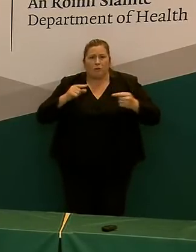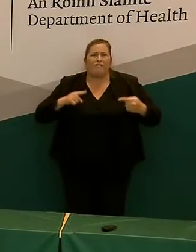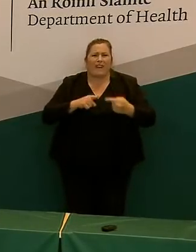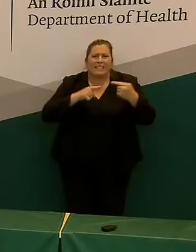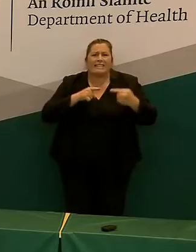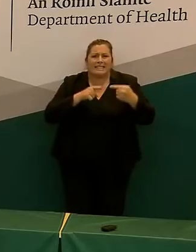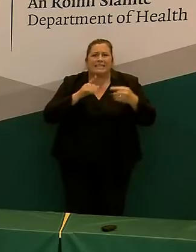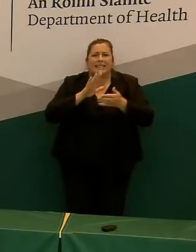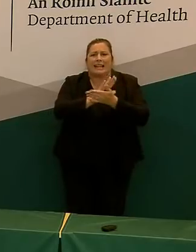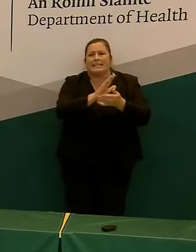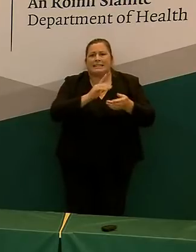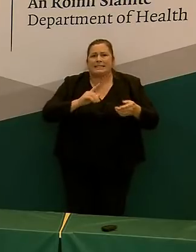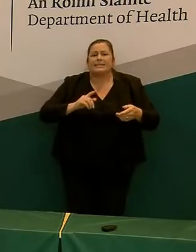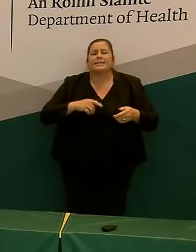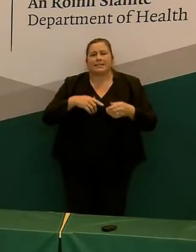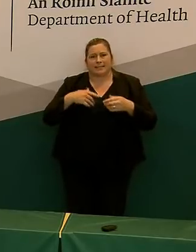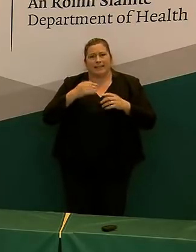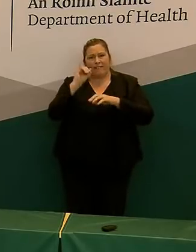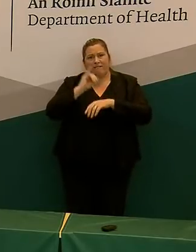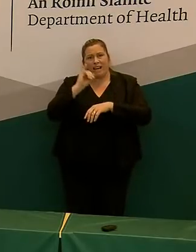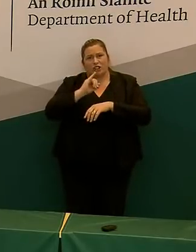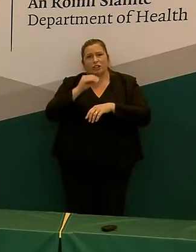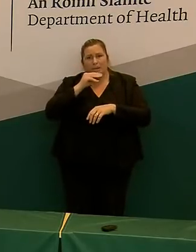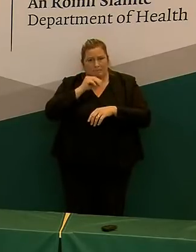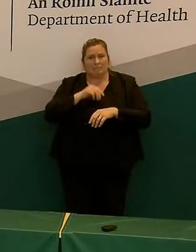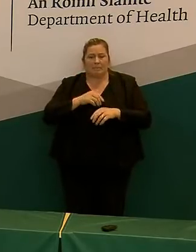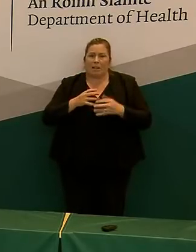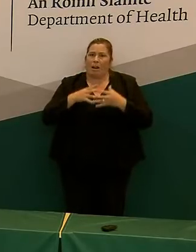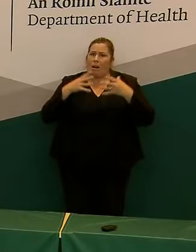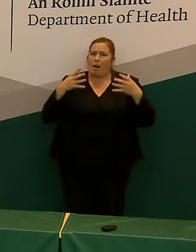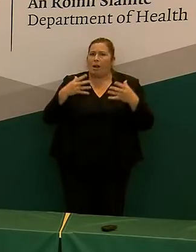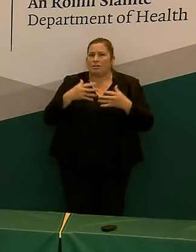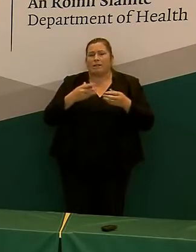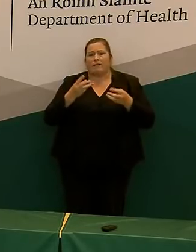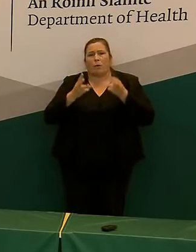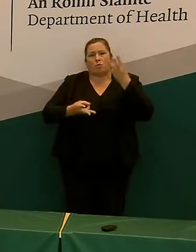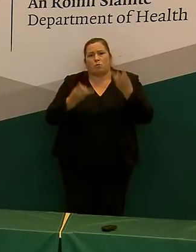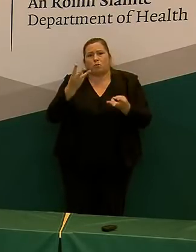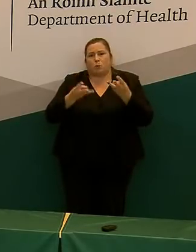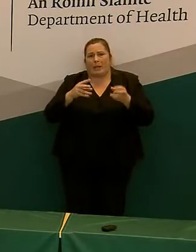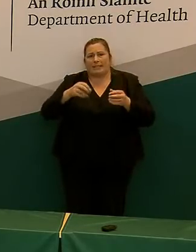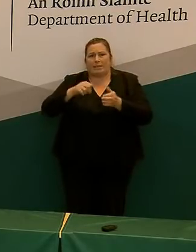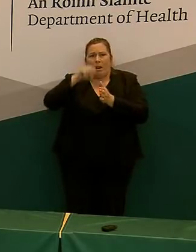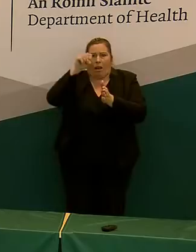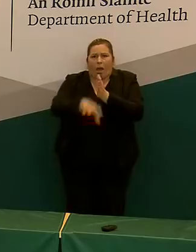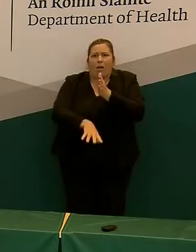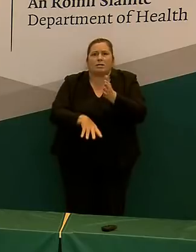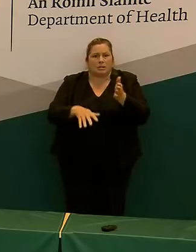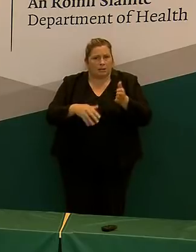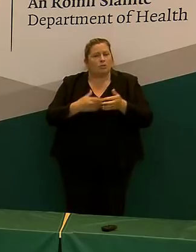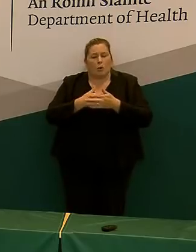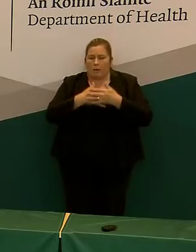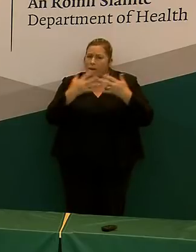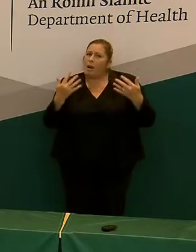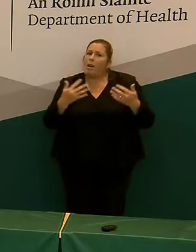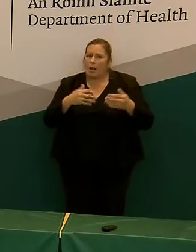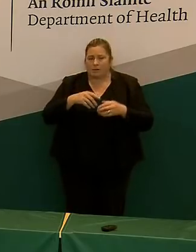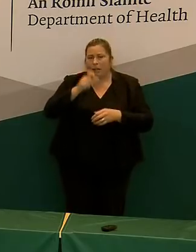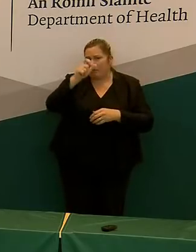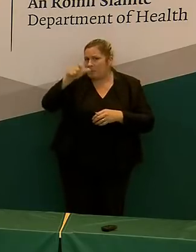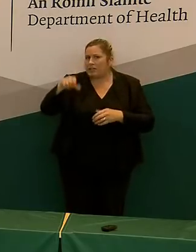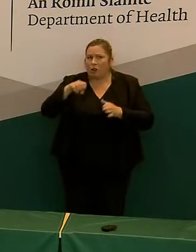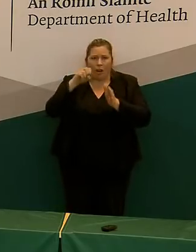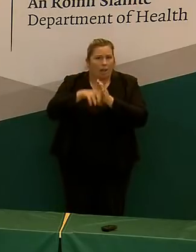the infection, that can result in a large amount of weight loss, and we have patients who've lost 12, 18